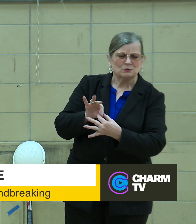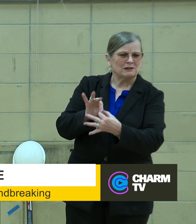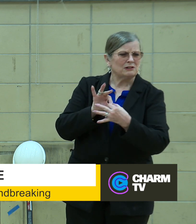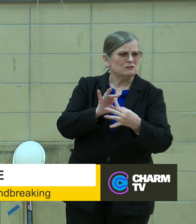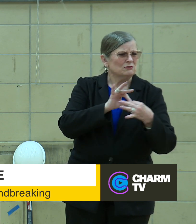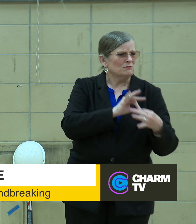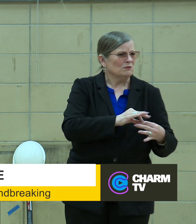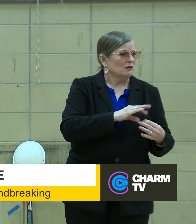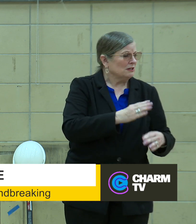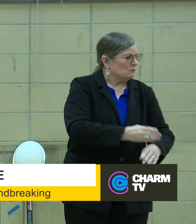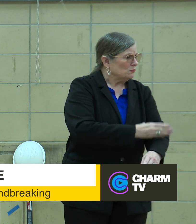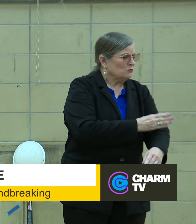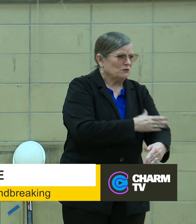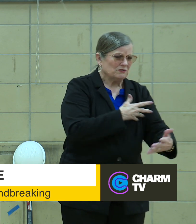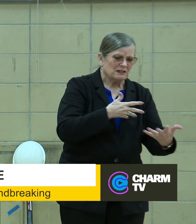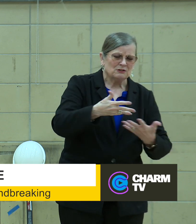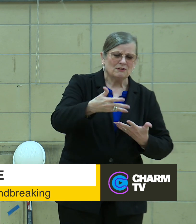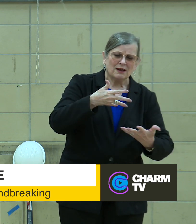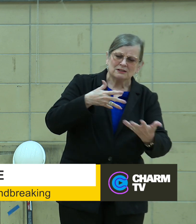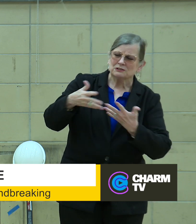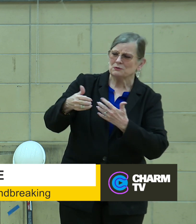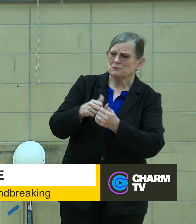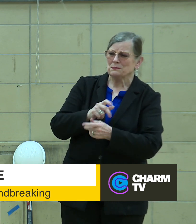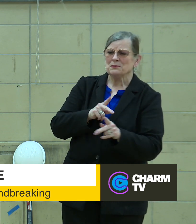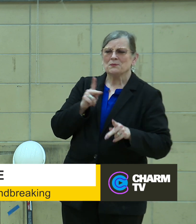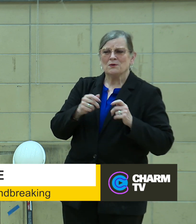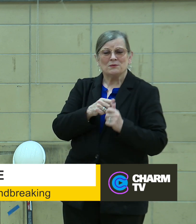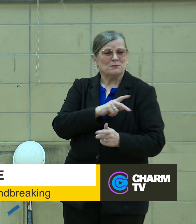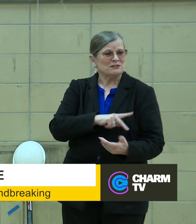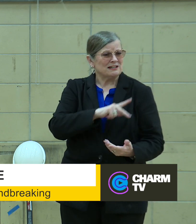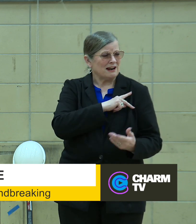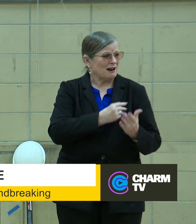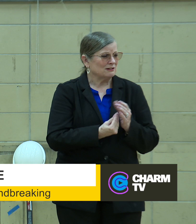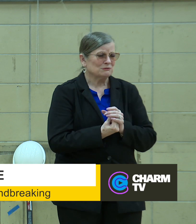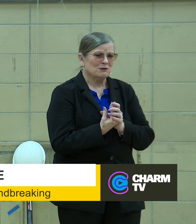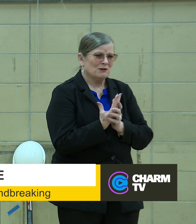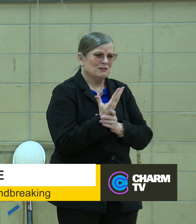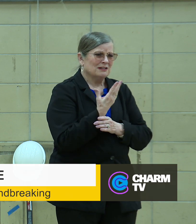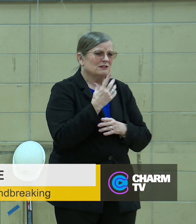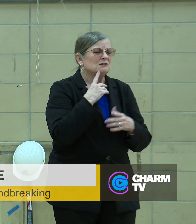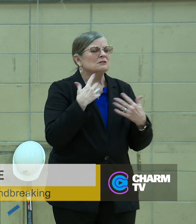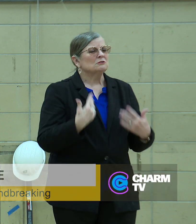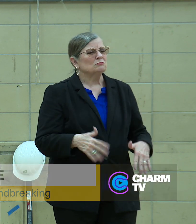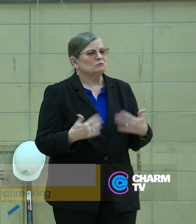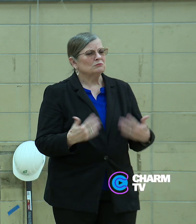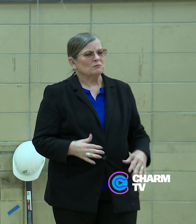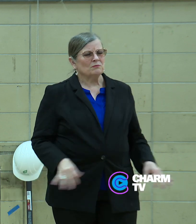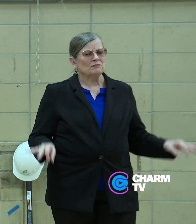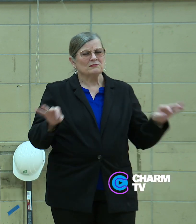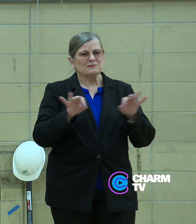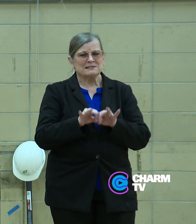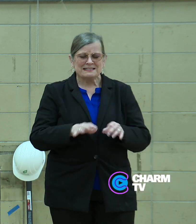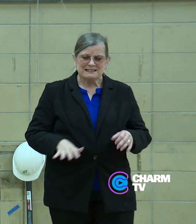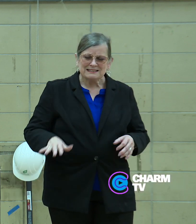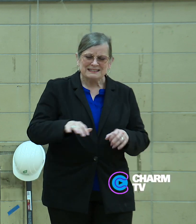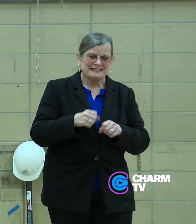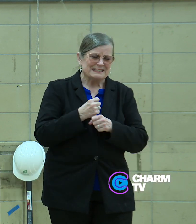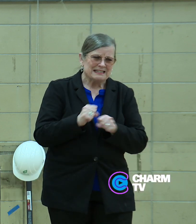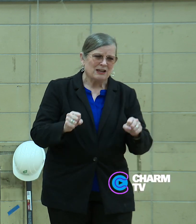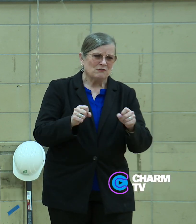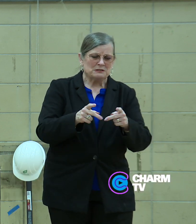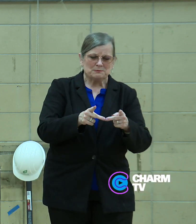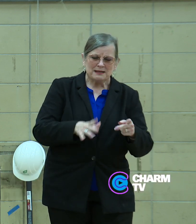improve interpersonal skills. And most importantly, these centers serve as a safe space where our residents can spend their